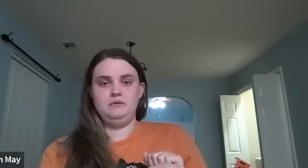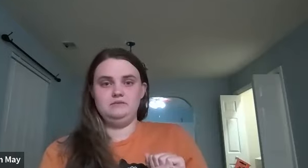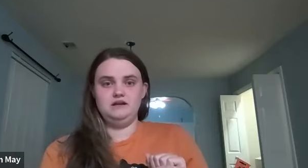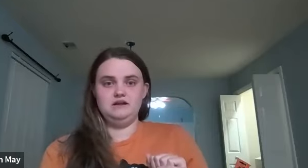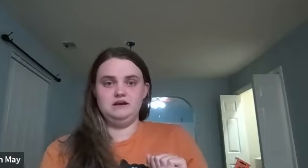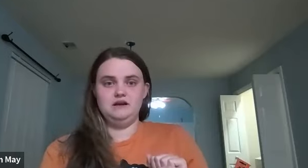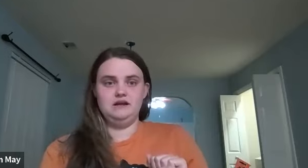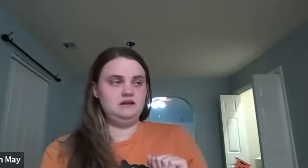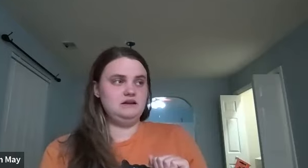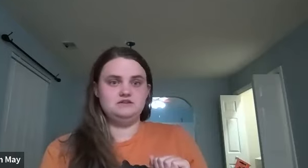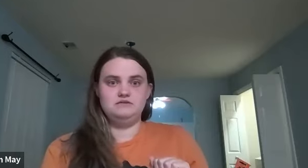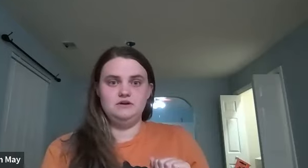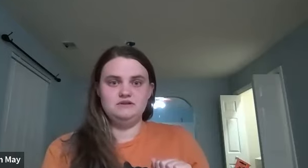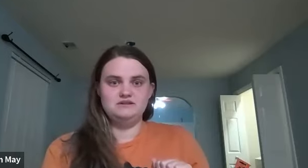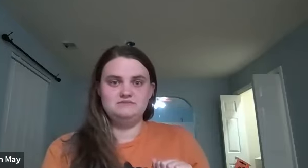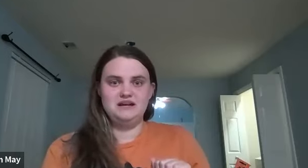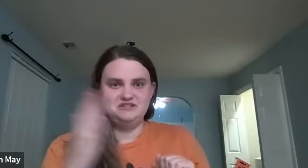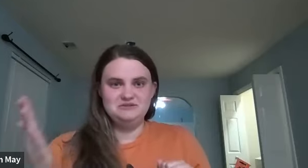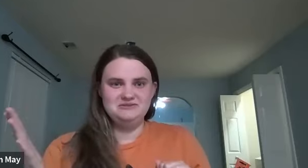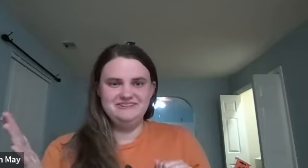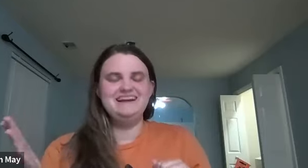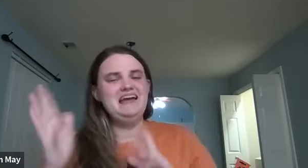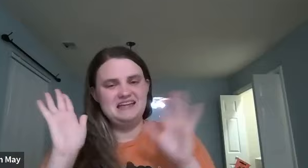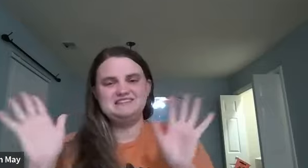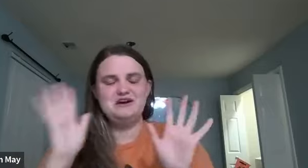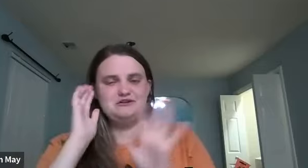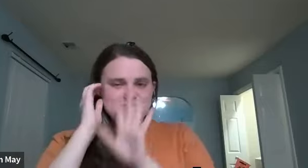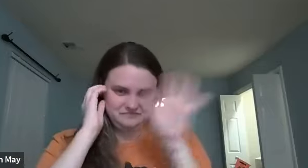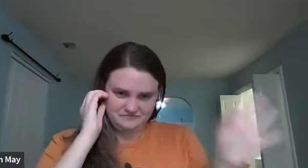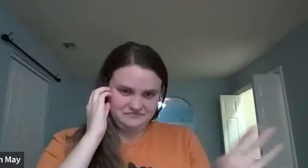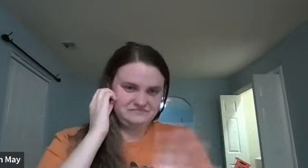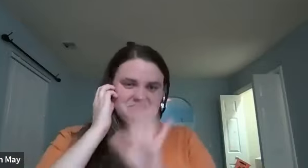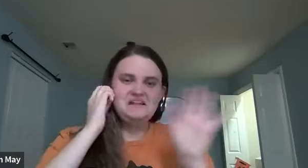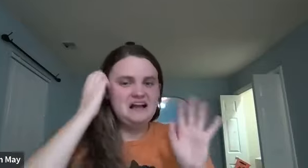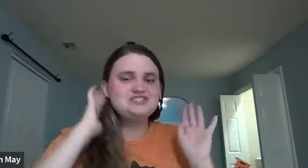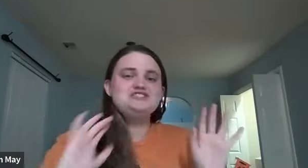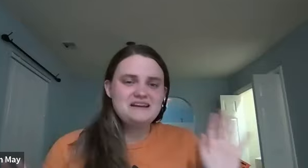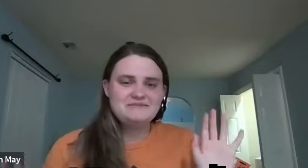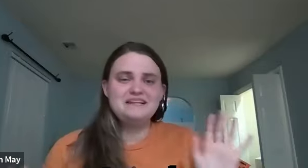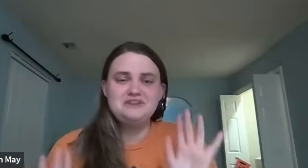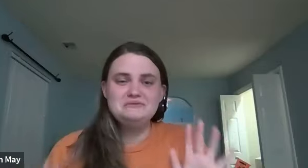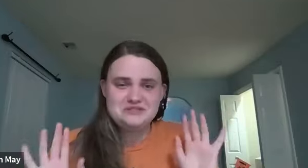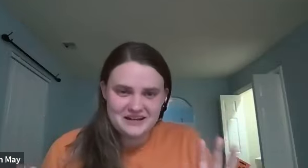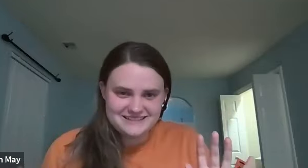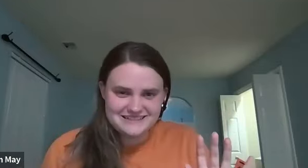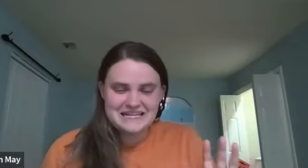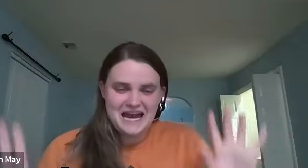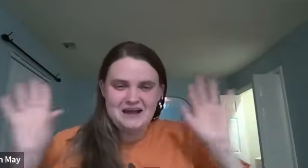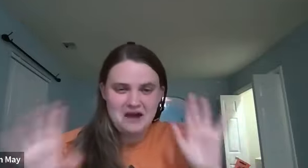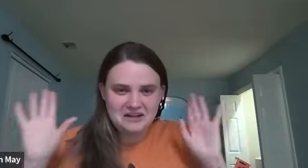wait a minute. I don't know this, but I do. And so I just try to be like, don't stress. I'm not going